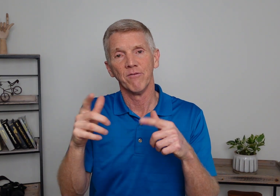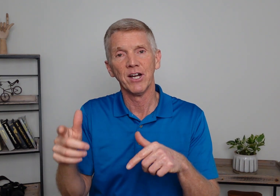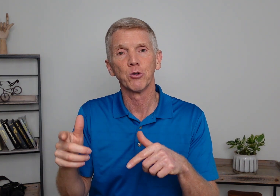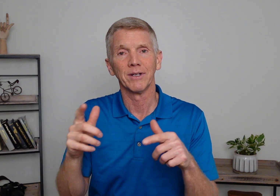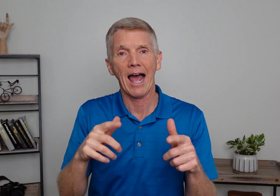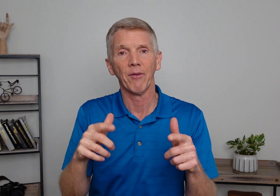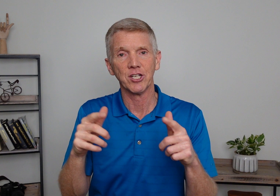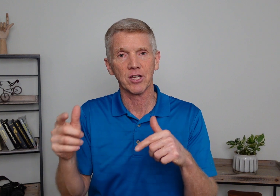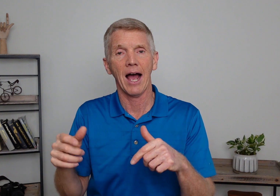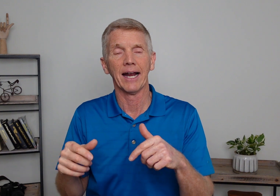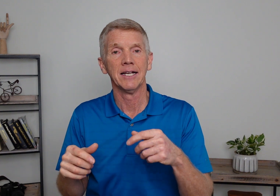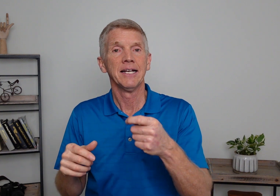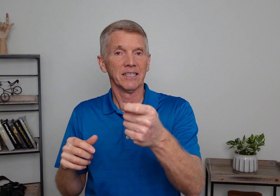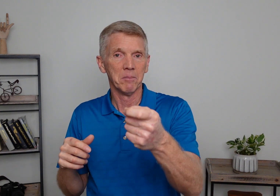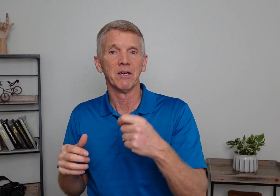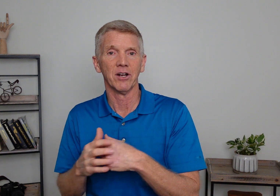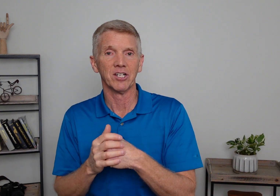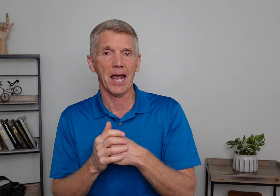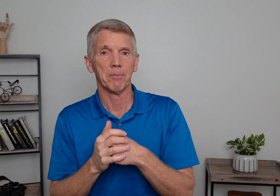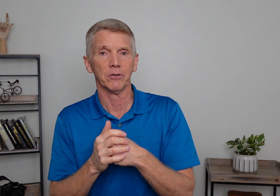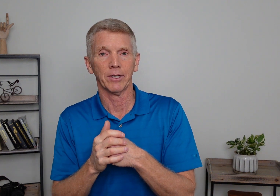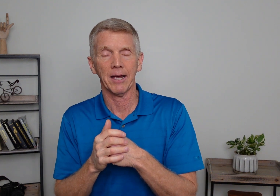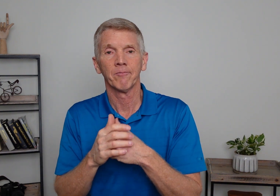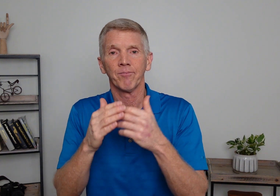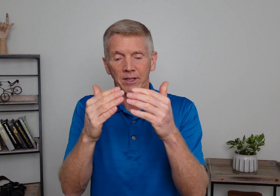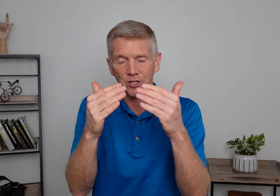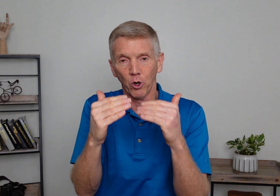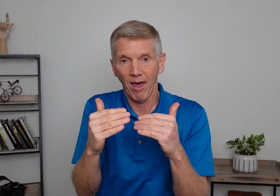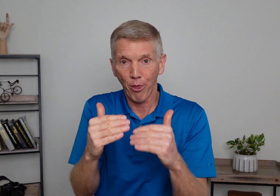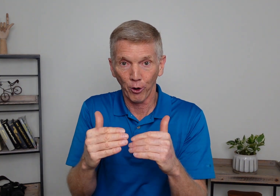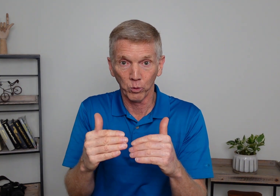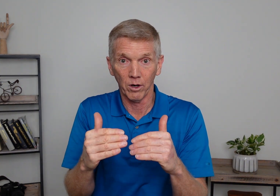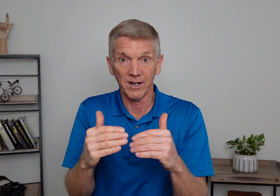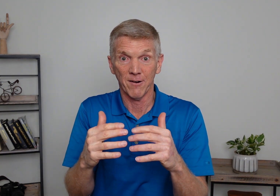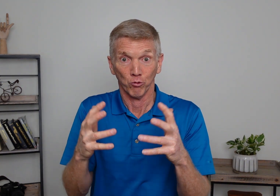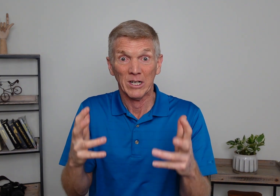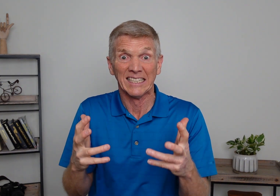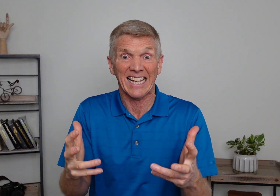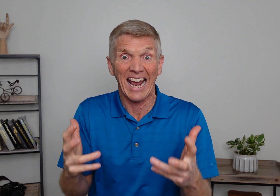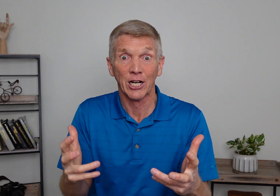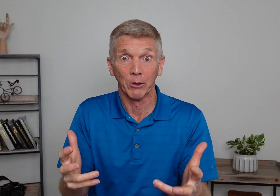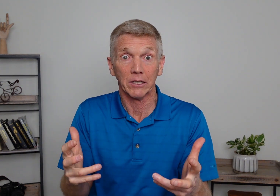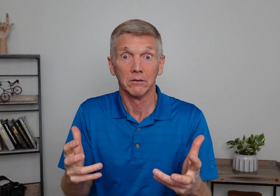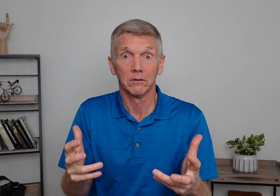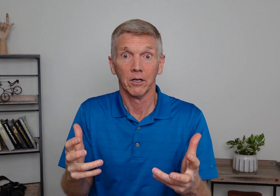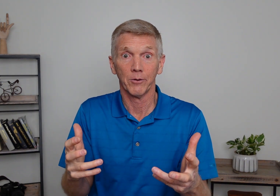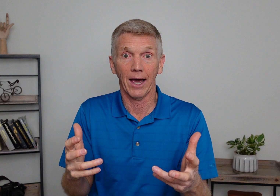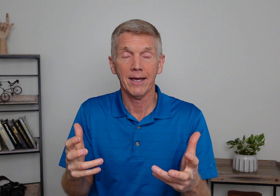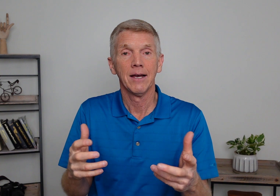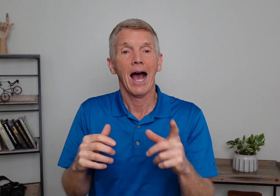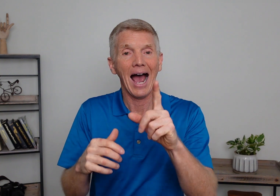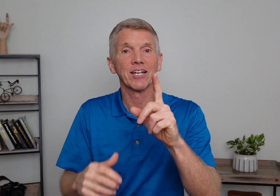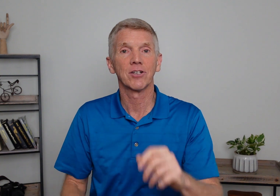individual and how they sign. Let me give you an example, okay? Let's go to that third one of really angry, okay? I could sign